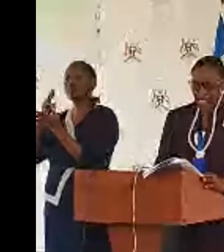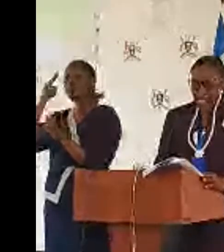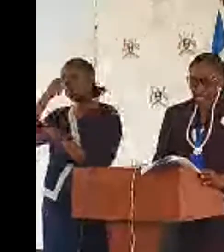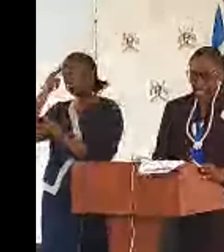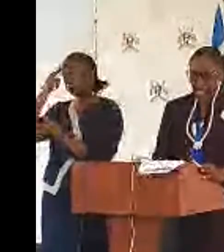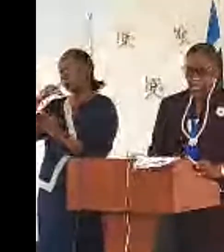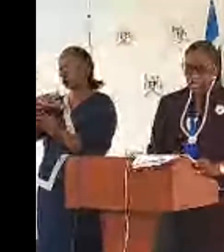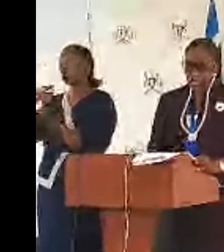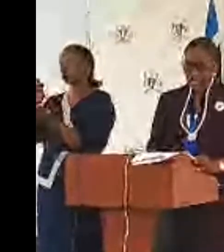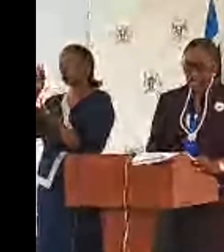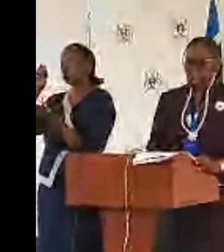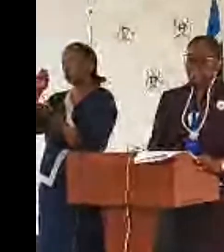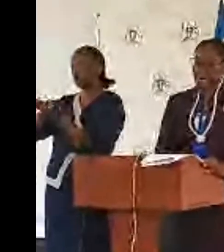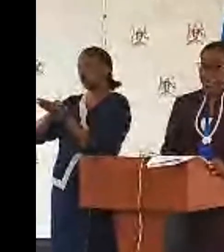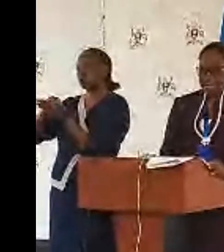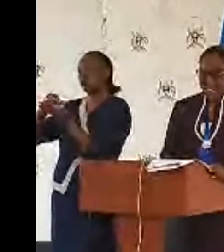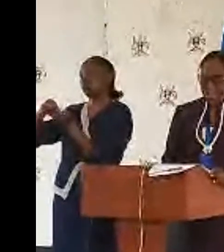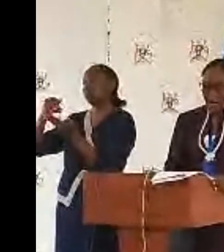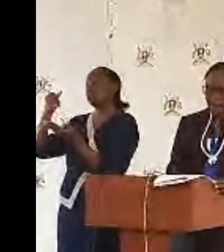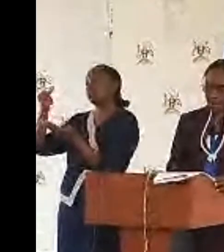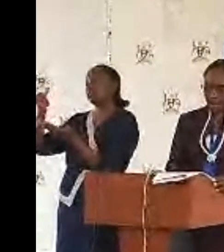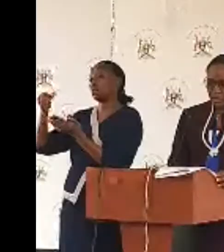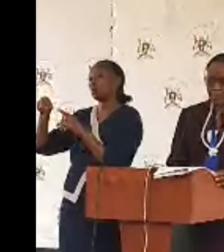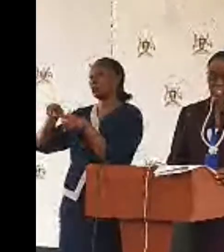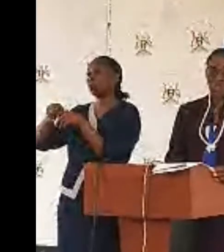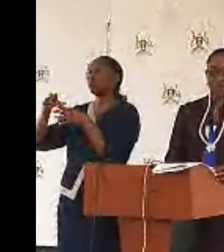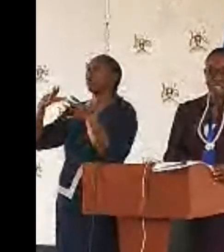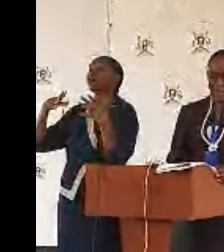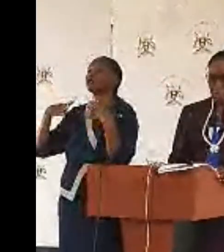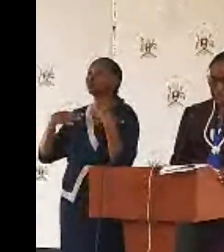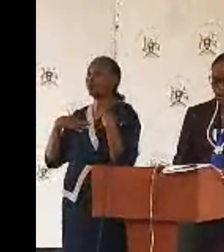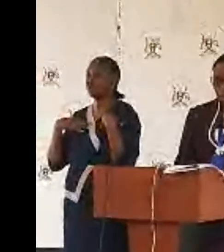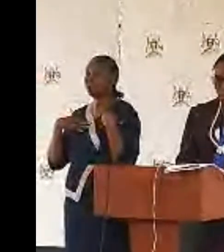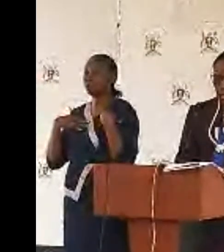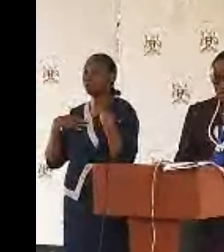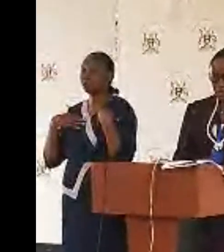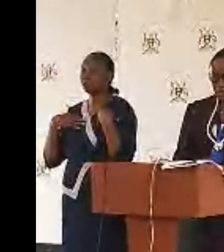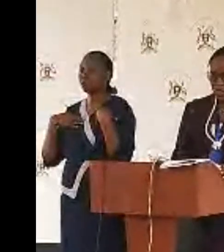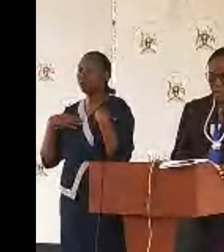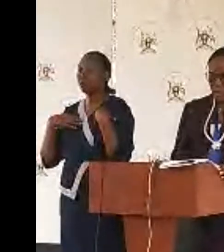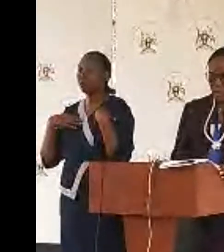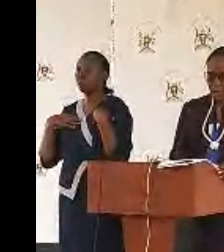okuddamu siniya ey'omukaaga nga tebagikola bulungi bakkirizibwa kubanga ekitongole